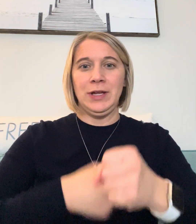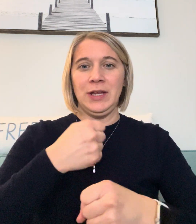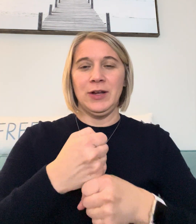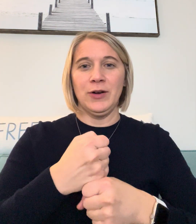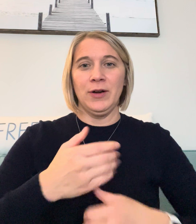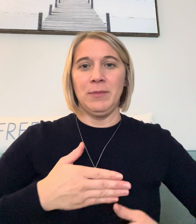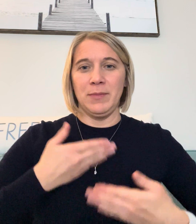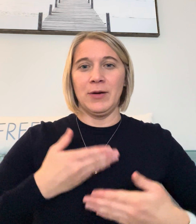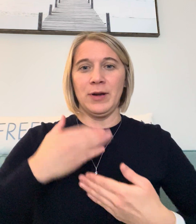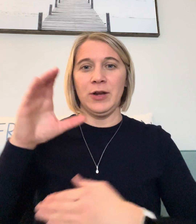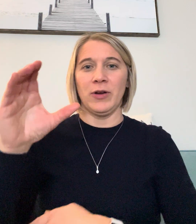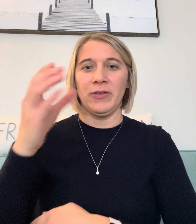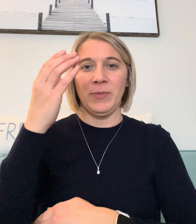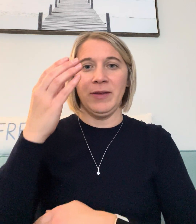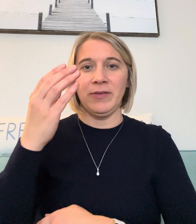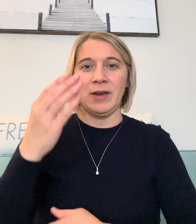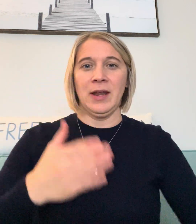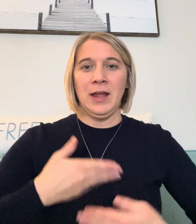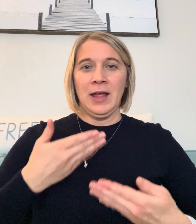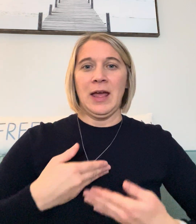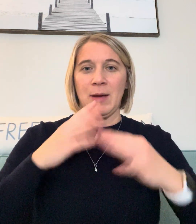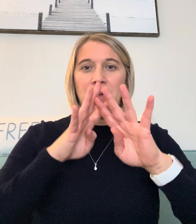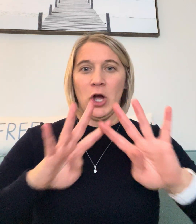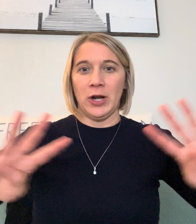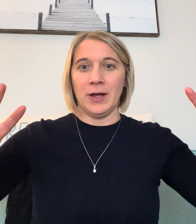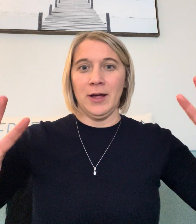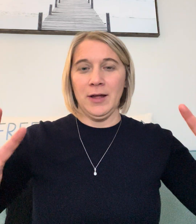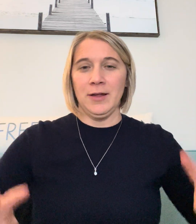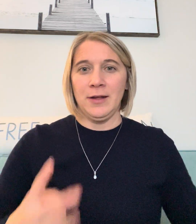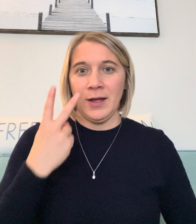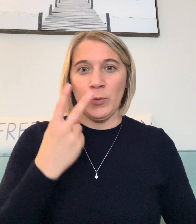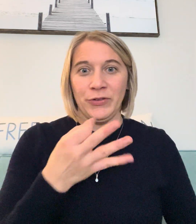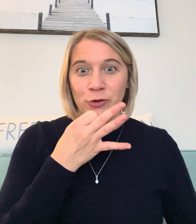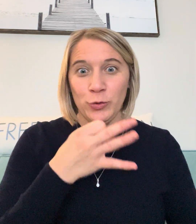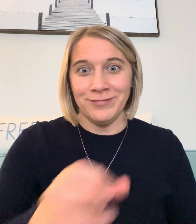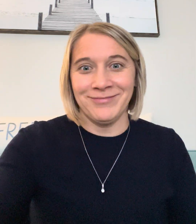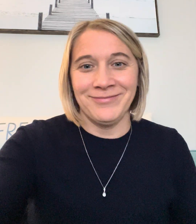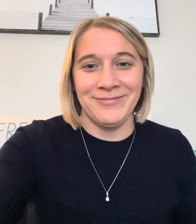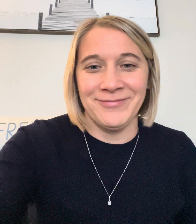Year and Merry Christmas and Happy Hanukkah. And we'll see you soon.